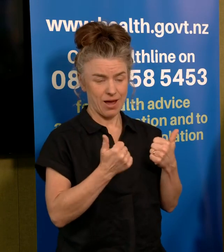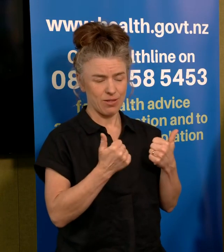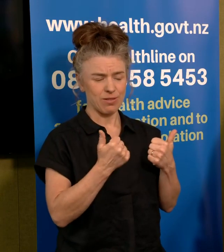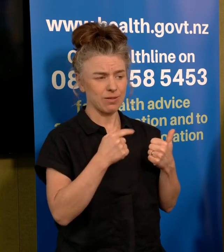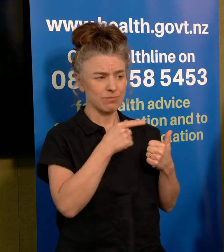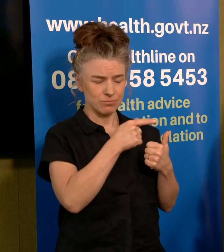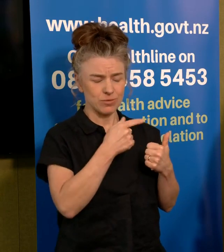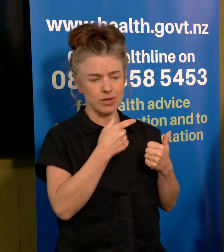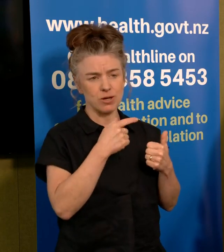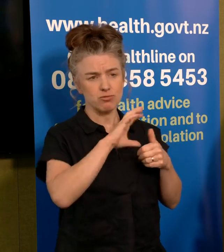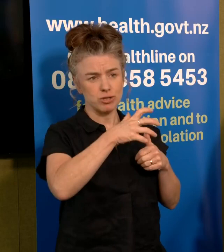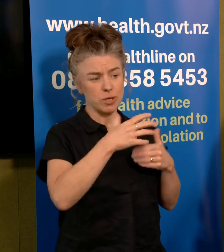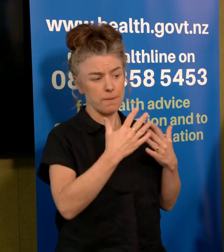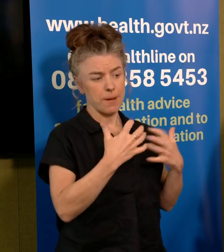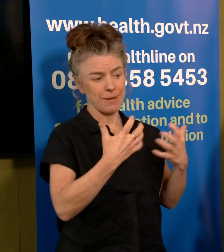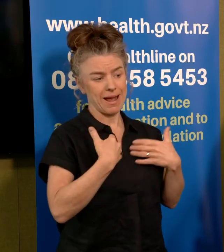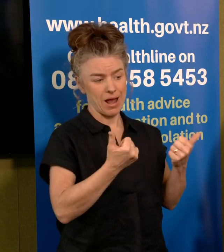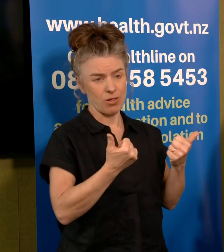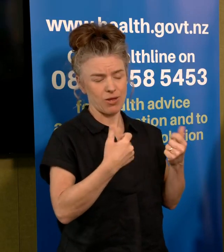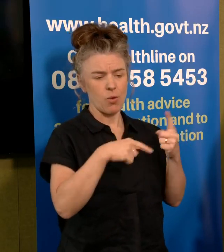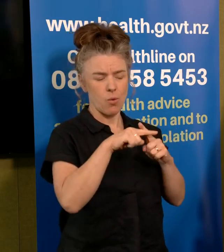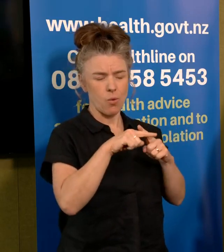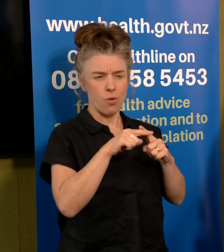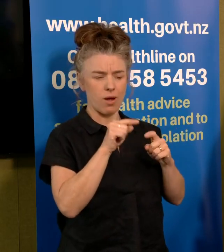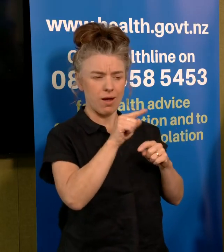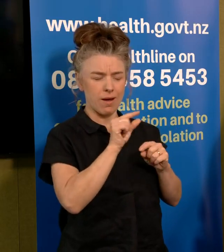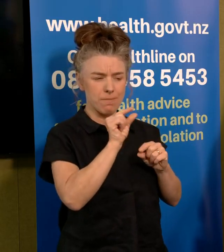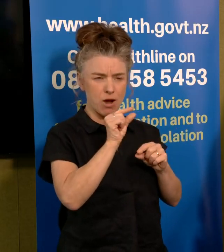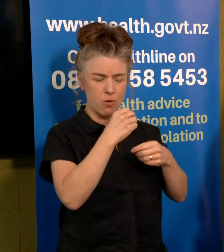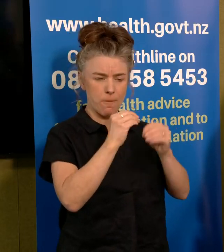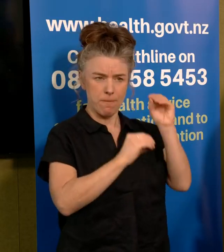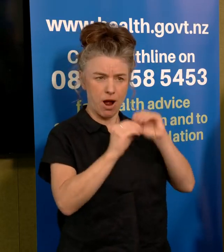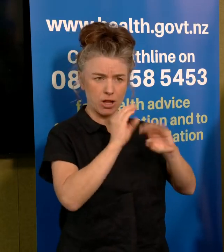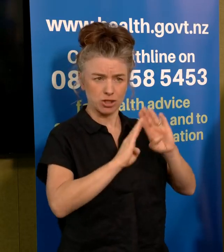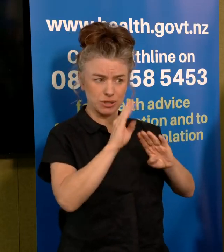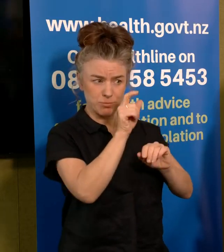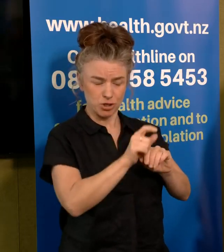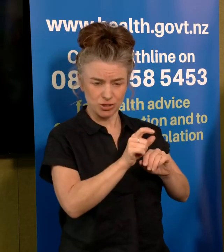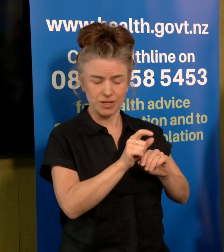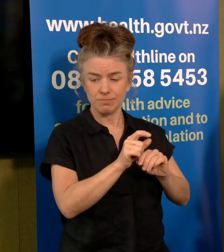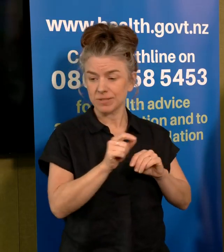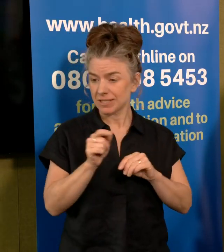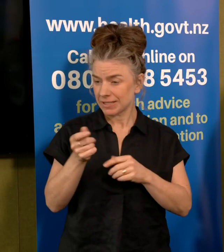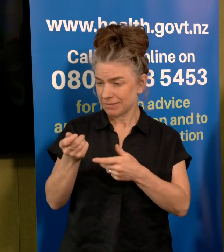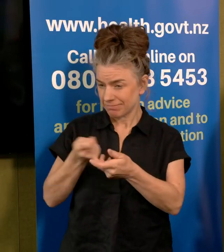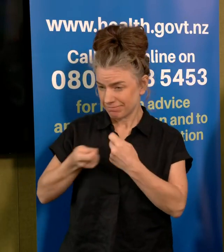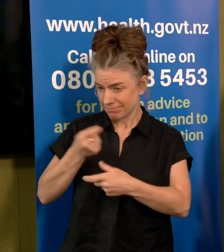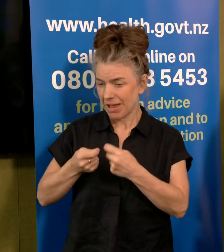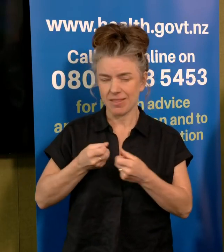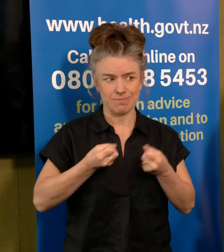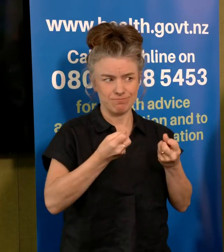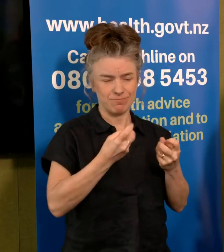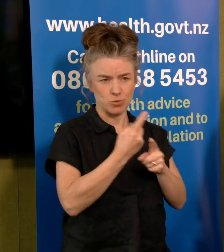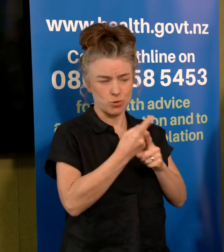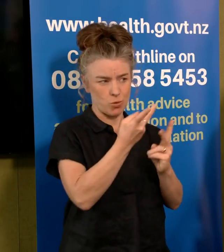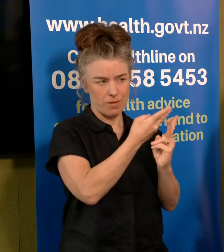Public Health or with the clinical microbiologist, and all tests are discussed with the clinical microbiologist so that we're